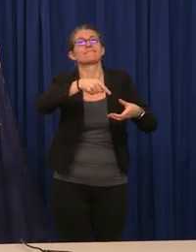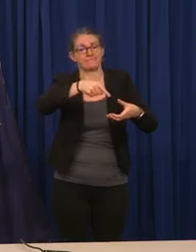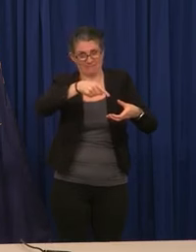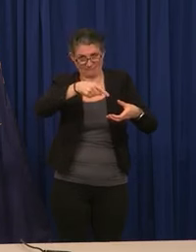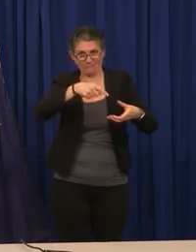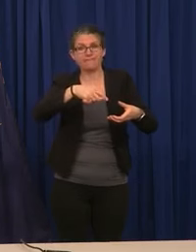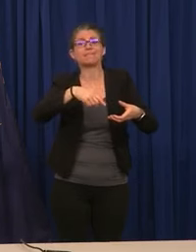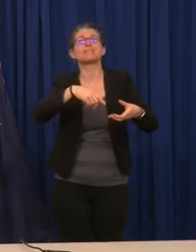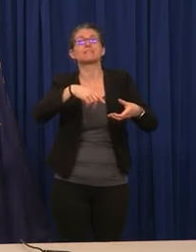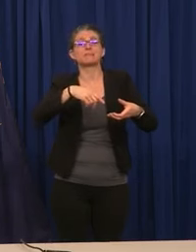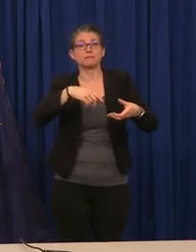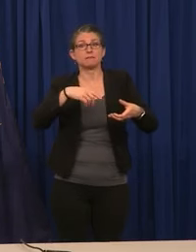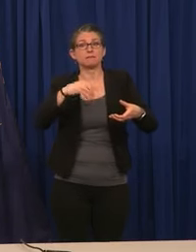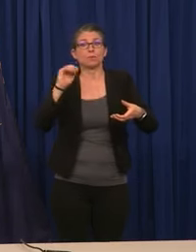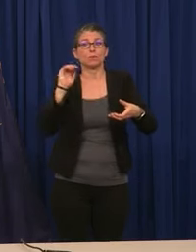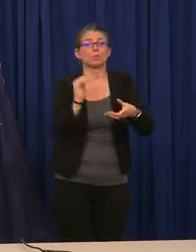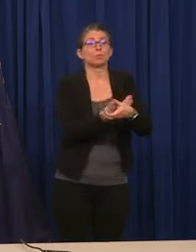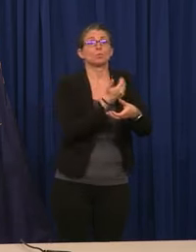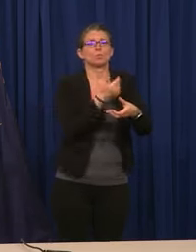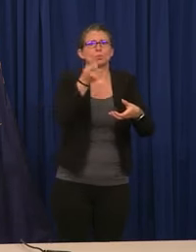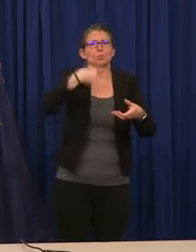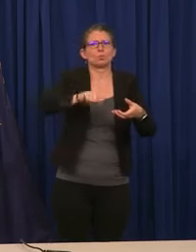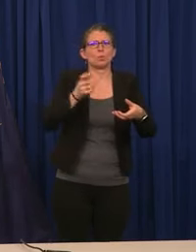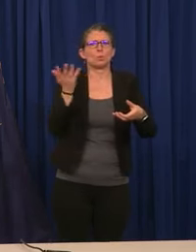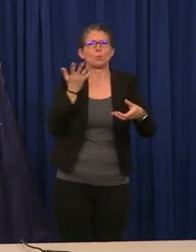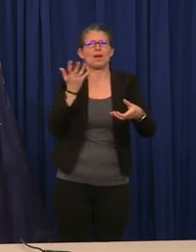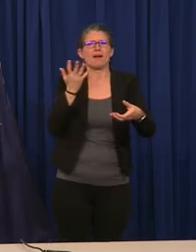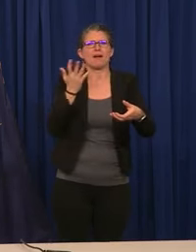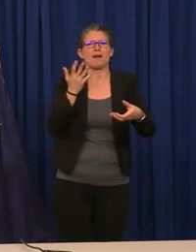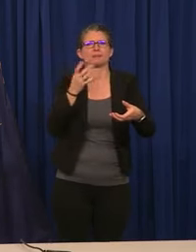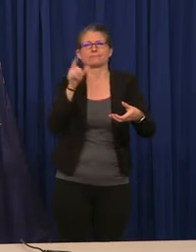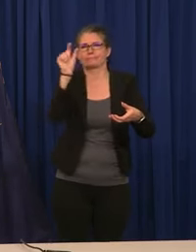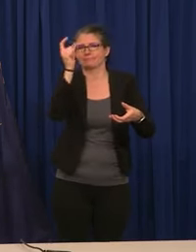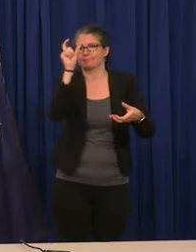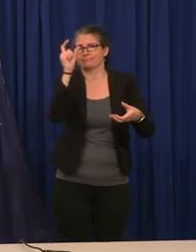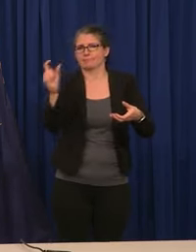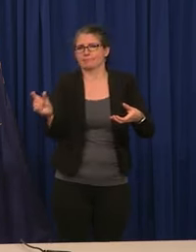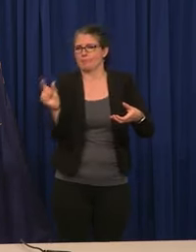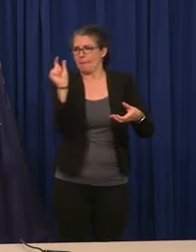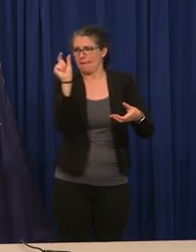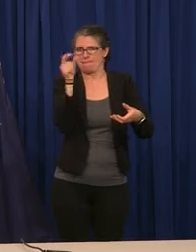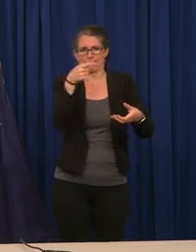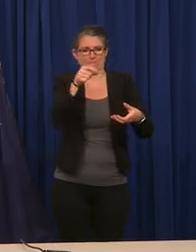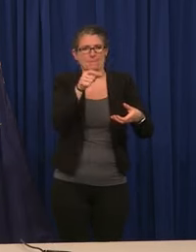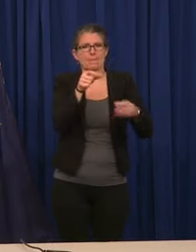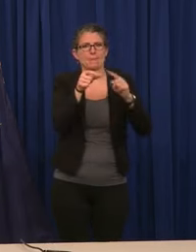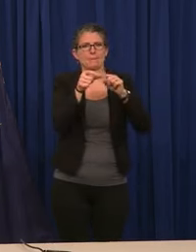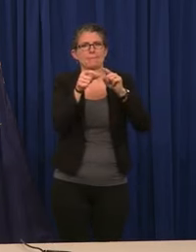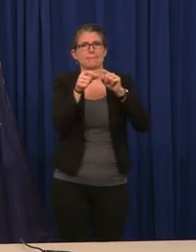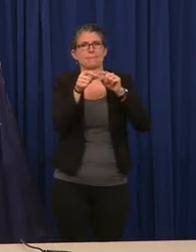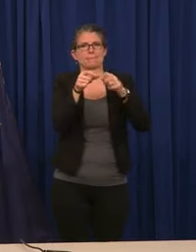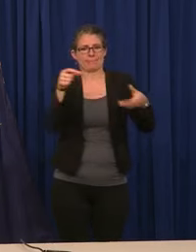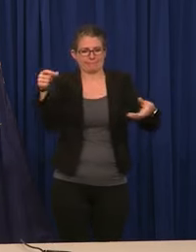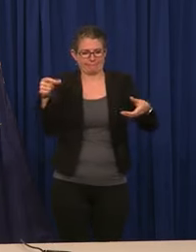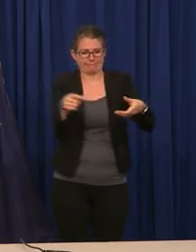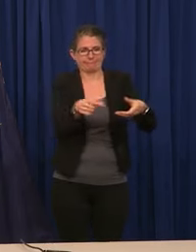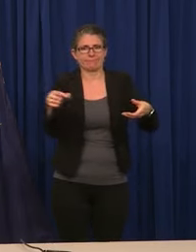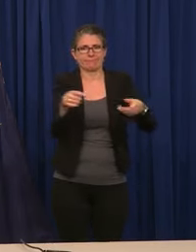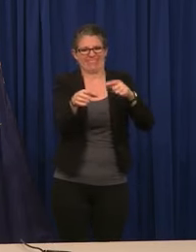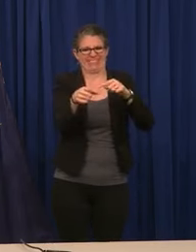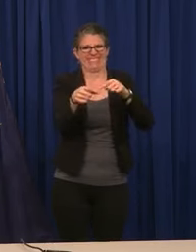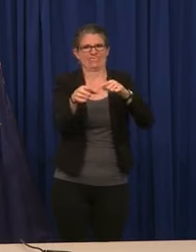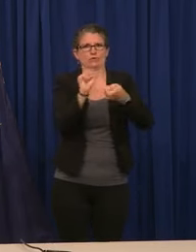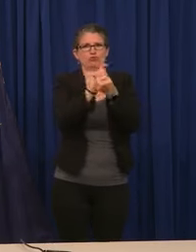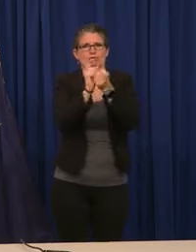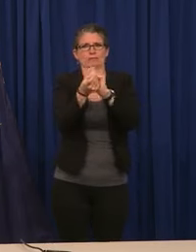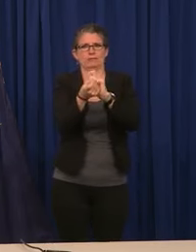just instrumental for us, is the cartridge. The cartridge is what does the test itself. If you want to run a flu test, you use